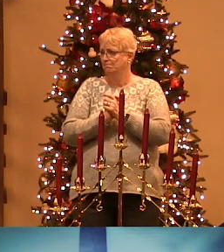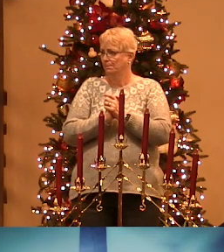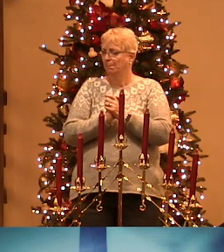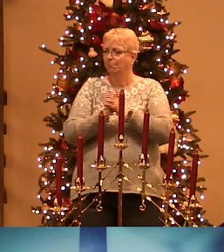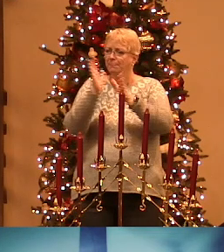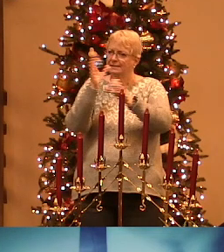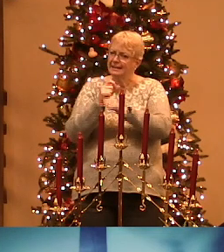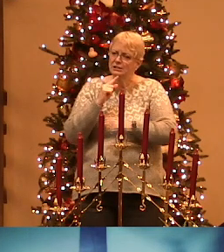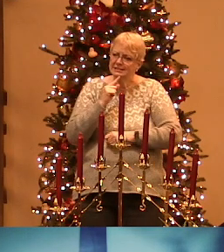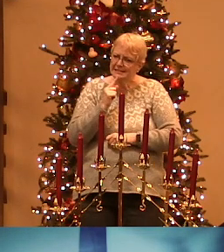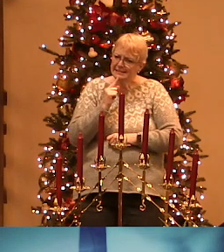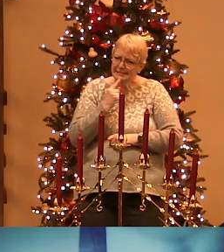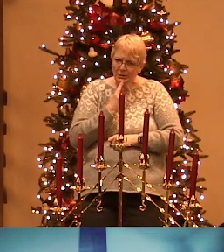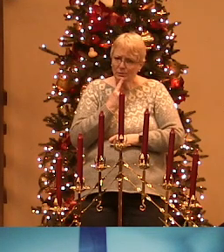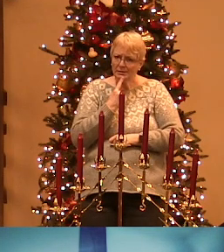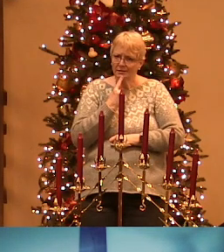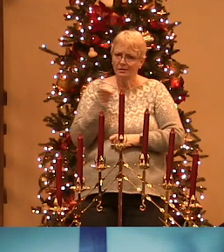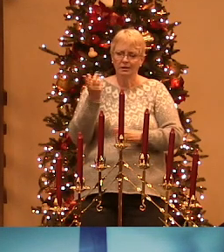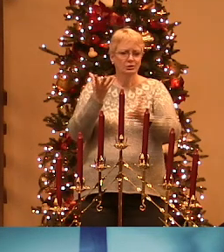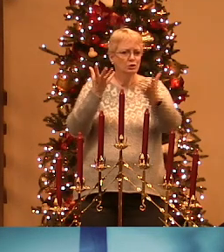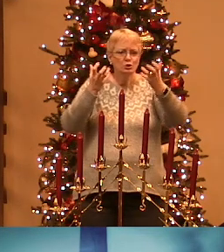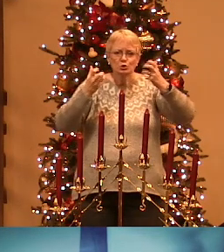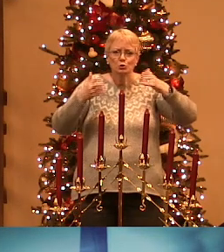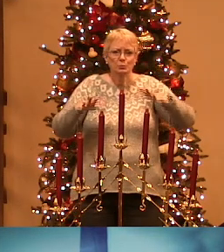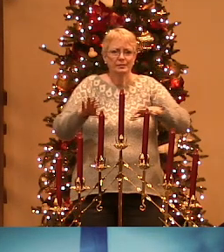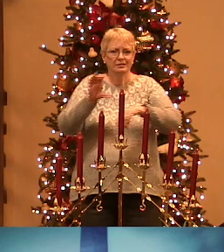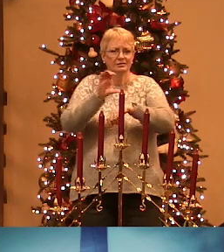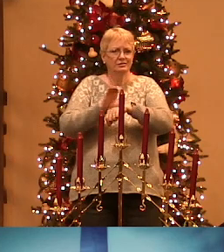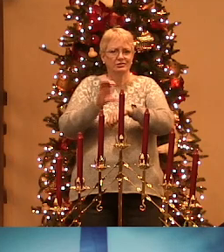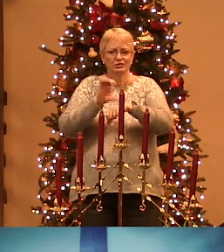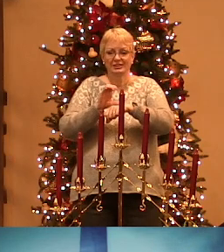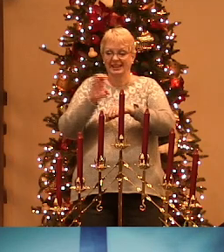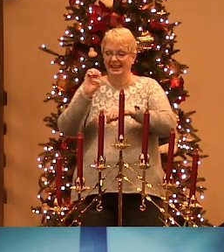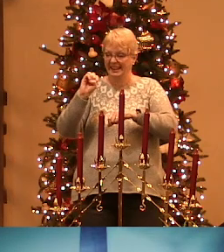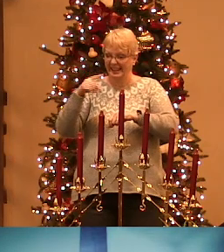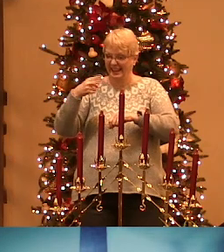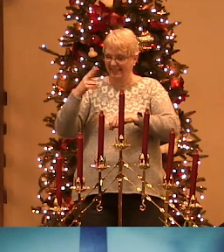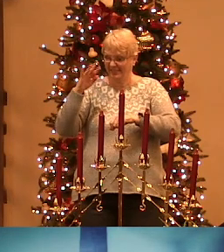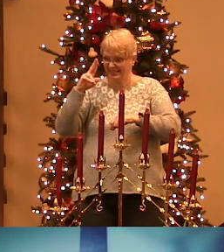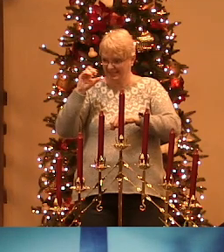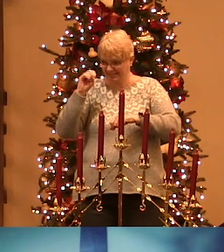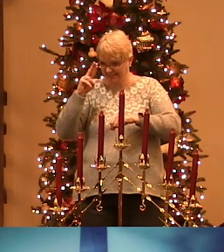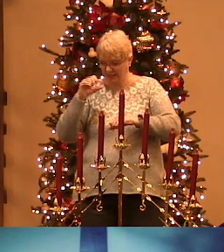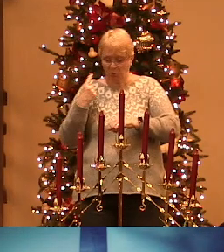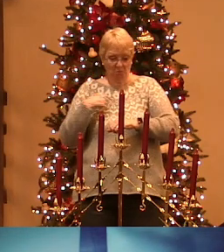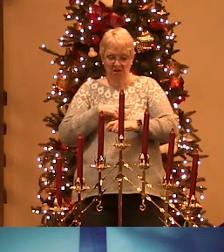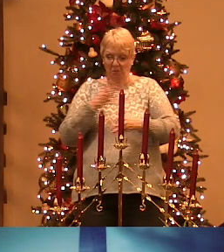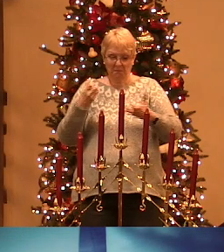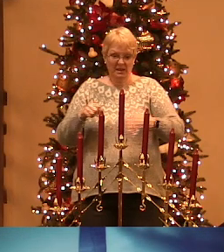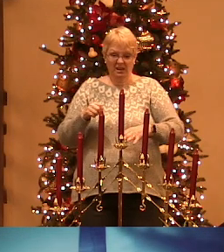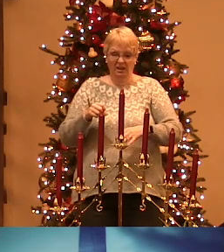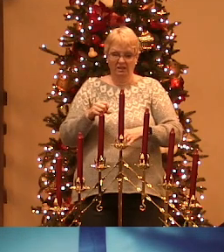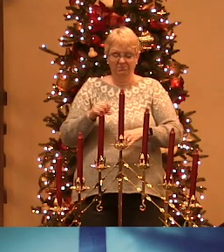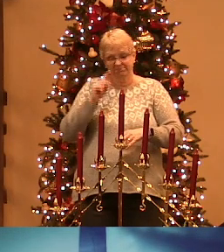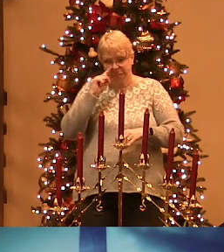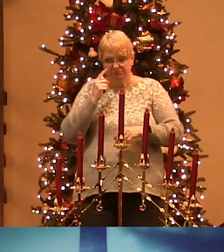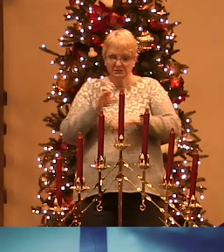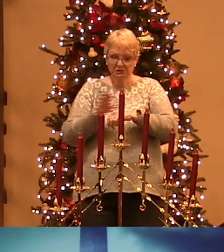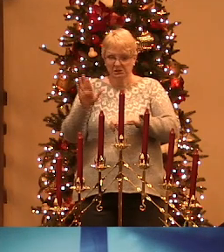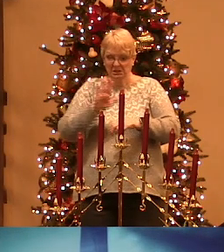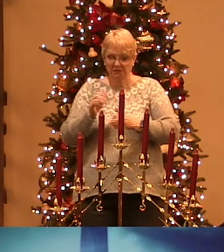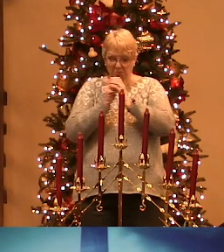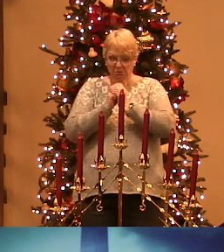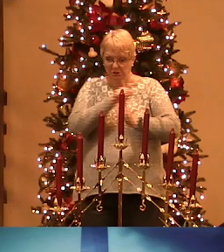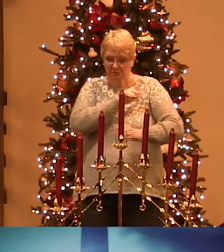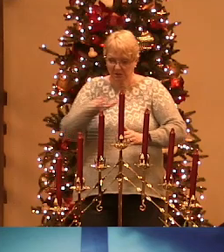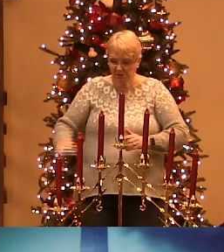Take it seriously. We don't want to be like the church in Ephesus who have lost their first love. We don't want to be complacent. It's also a sin to not share the gospel,